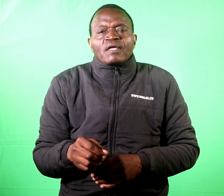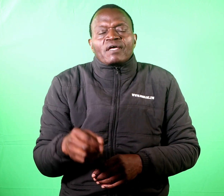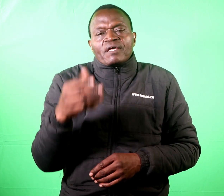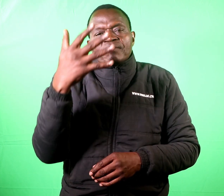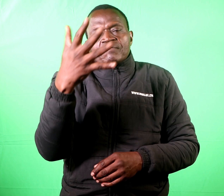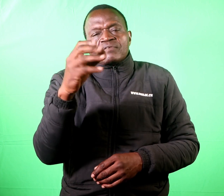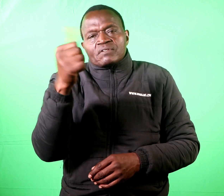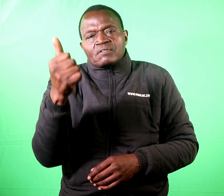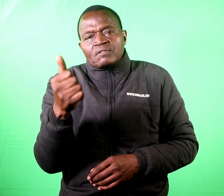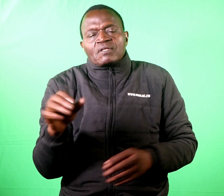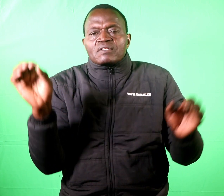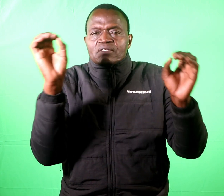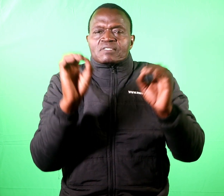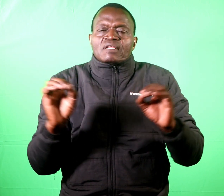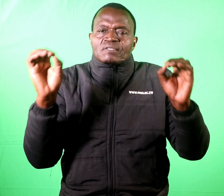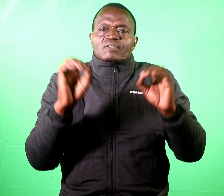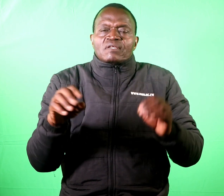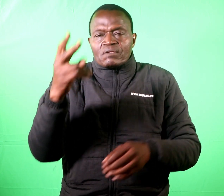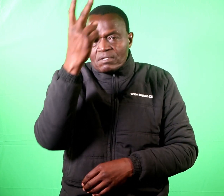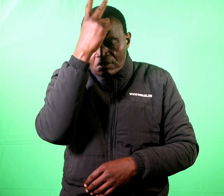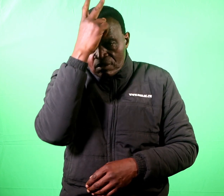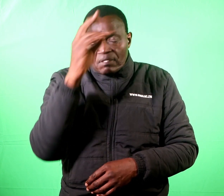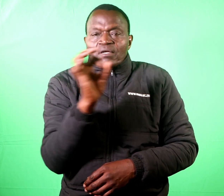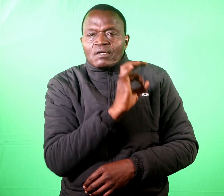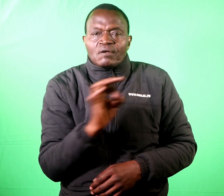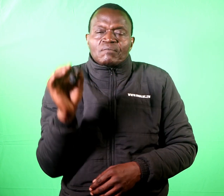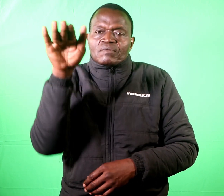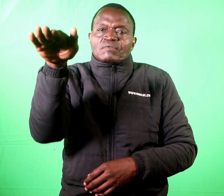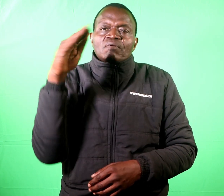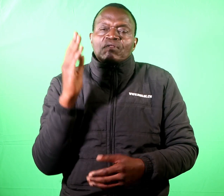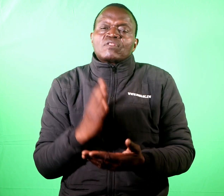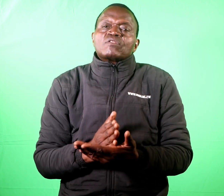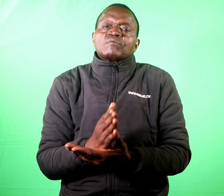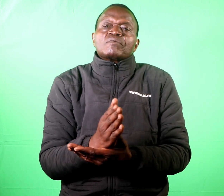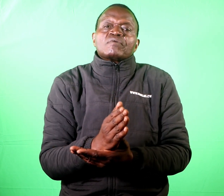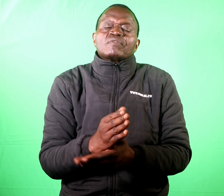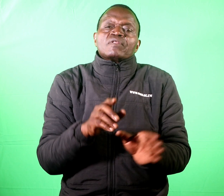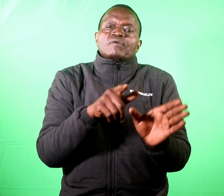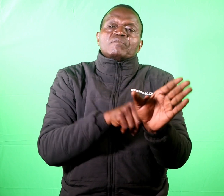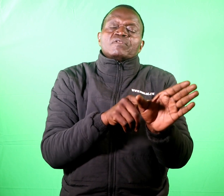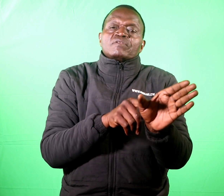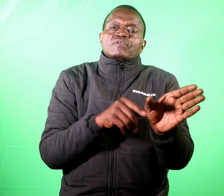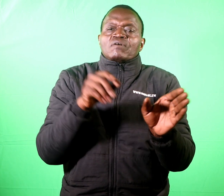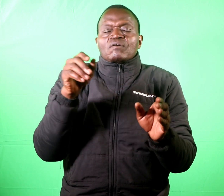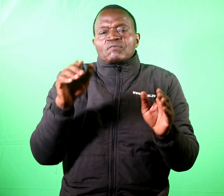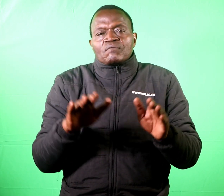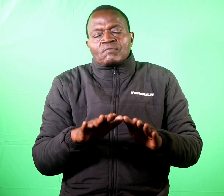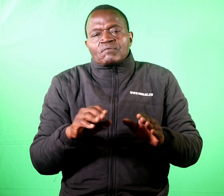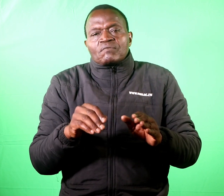own goats, the government of Zimbabwe, through the Ministry of Lands, Agriculture, Fisheries,